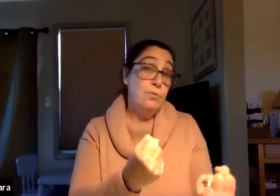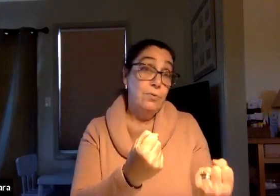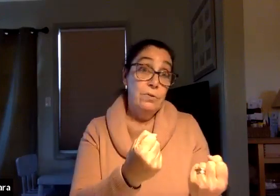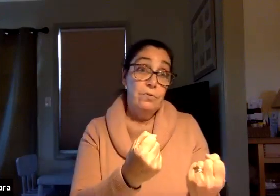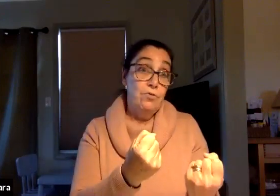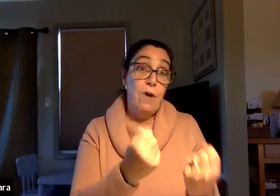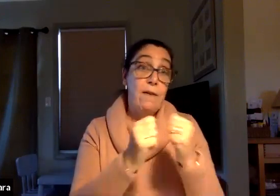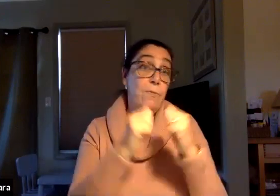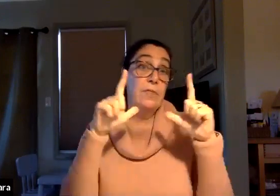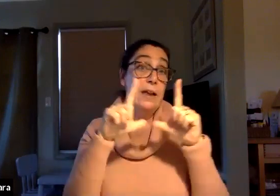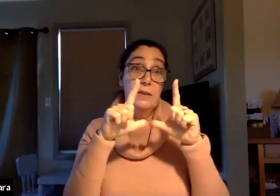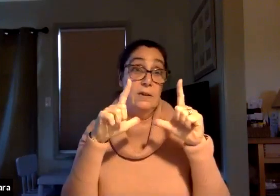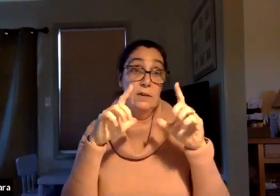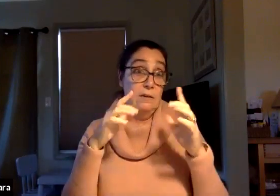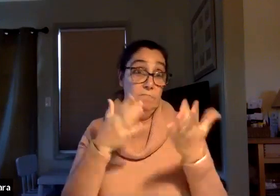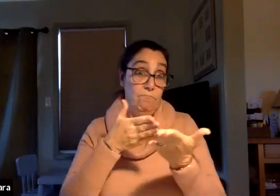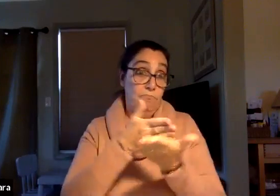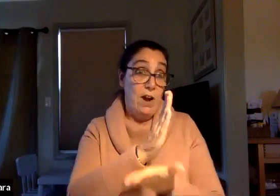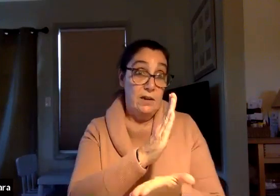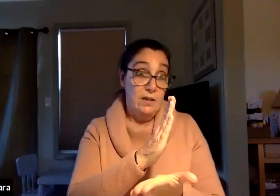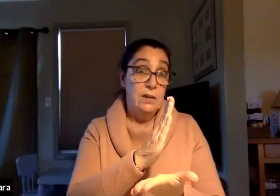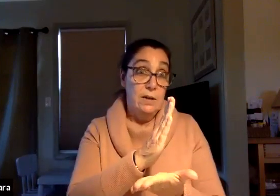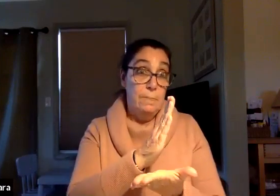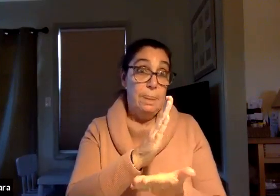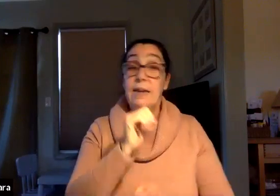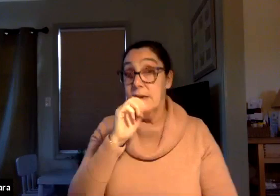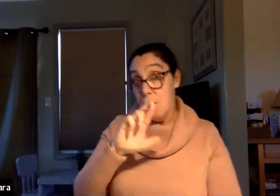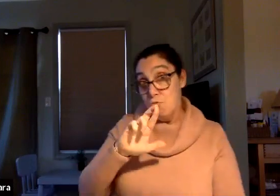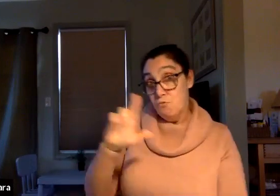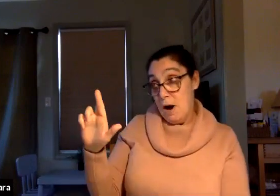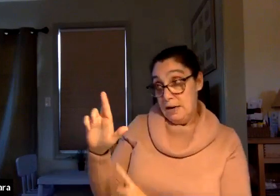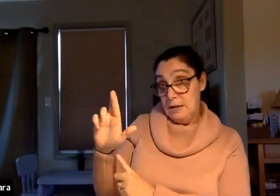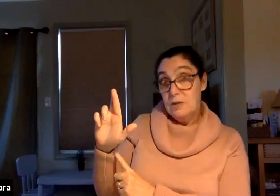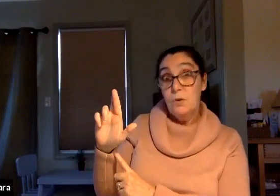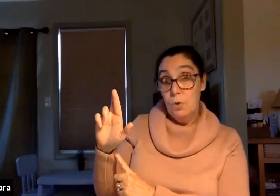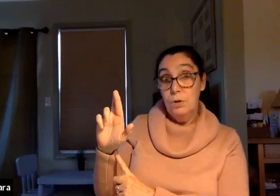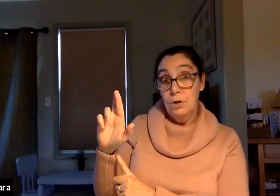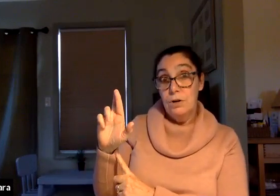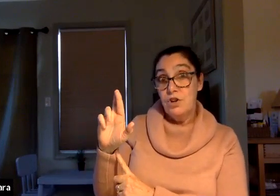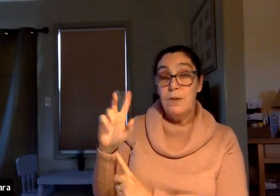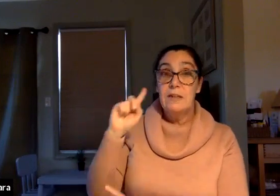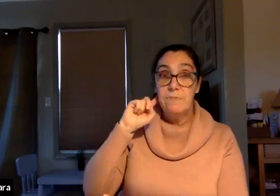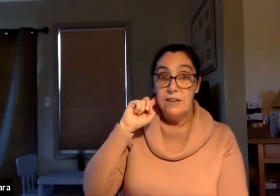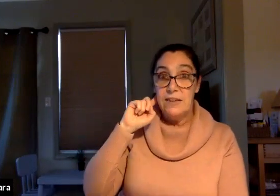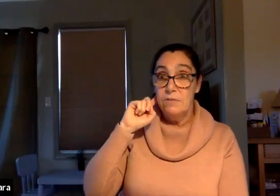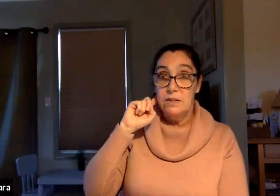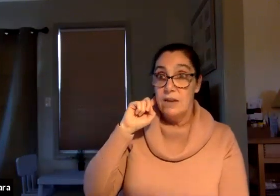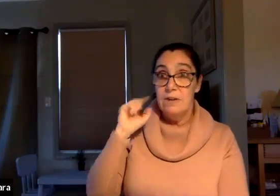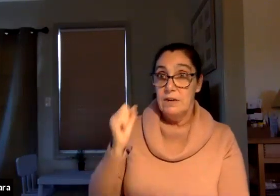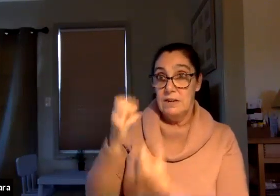to drive with a license. Right. It's not right. So we'll learn, just because something sounds the same, it's not signed